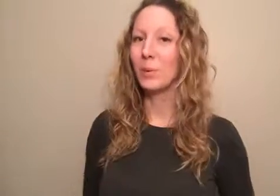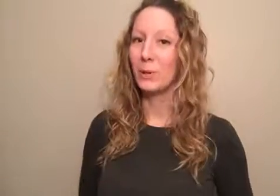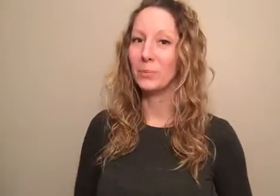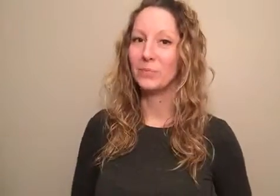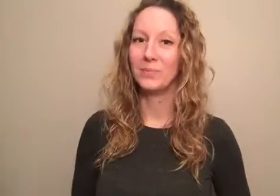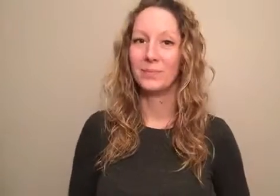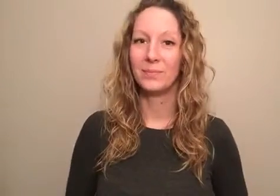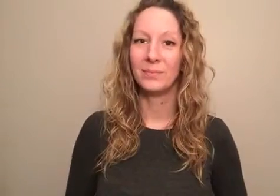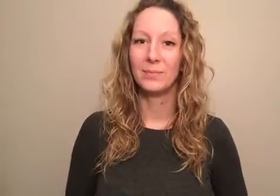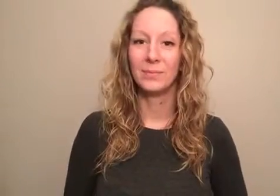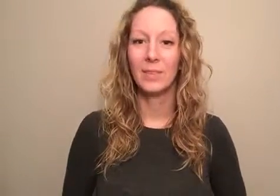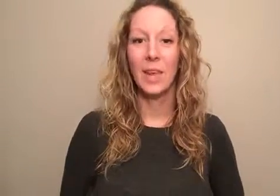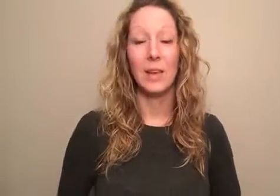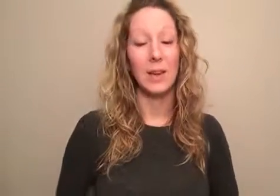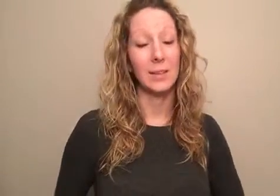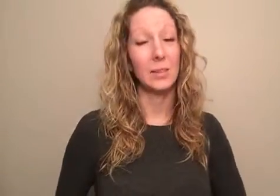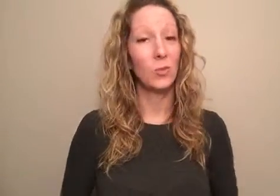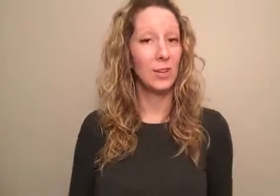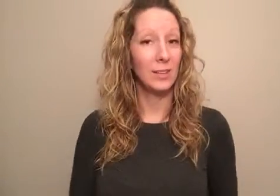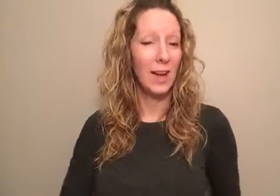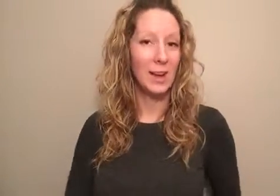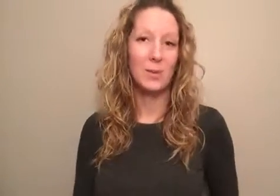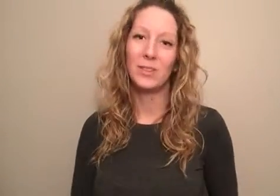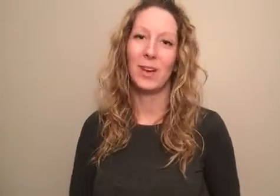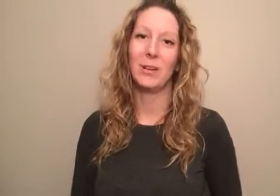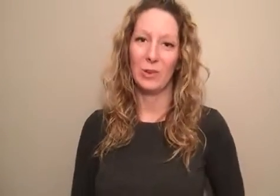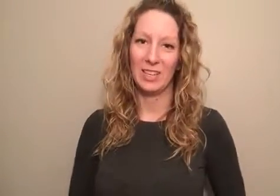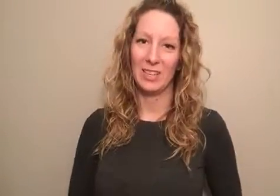blue. Next is green. How do you sign green?